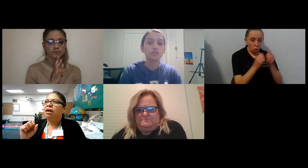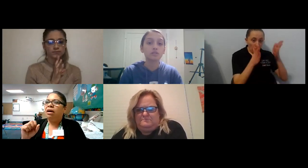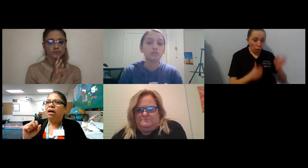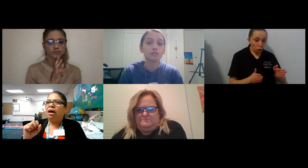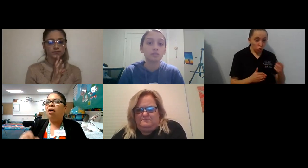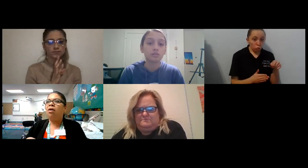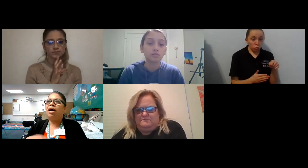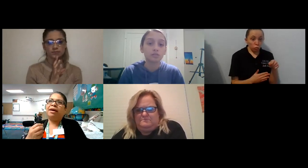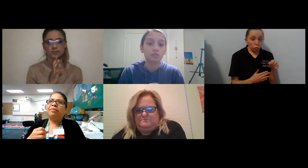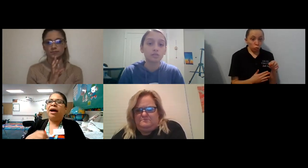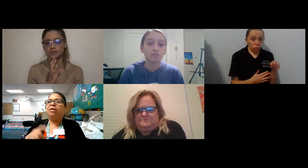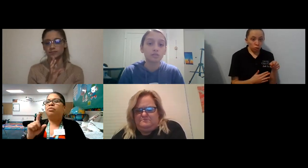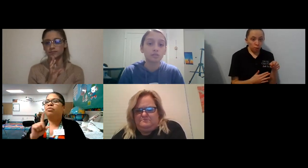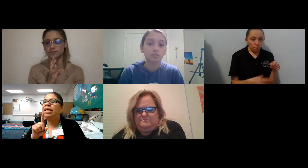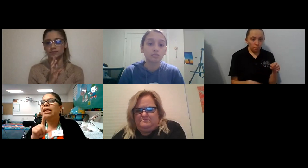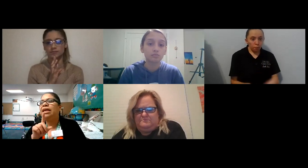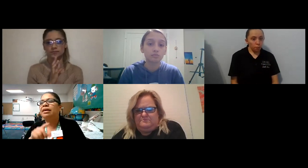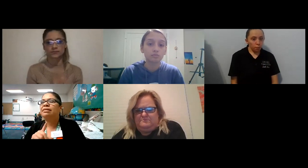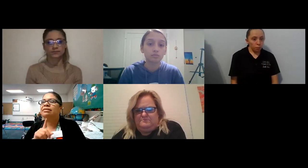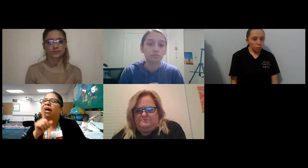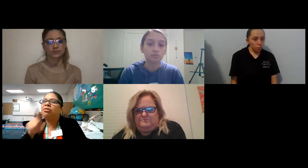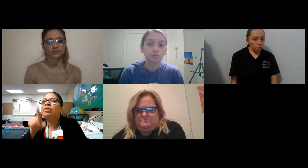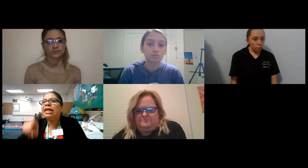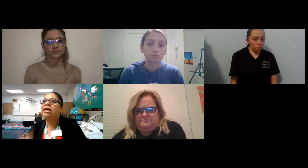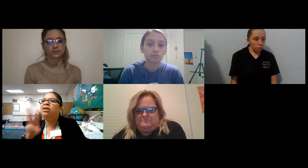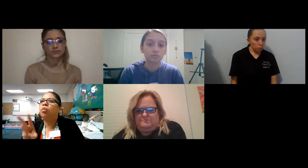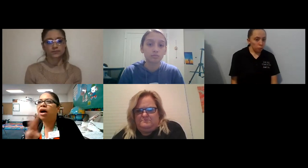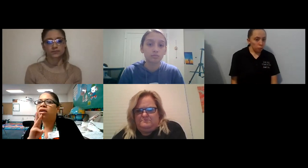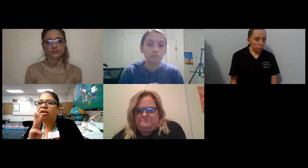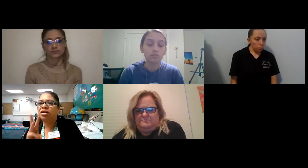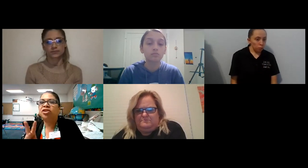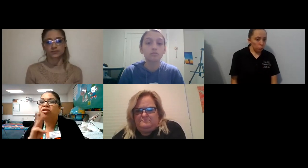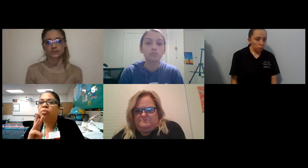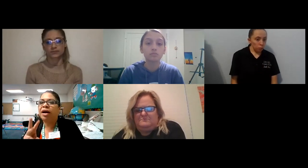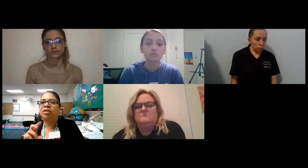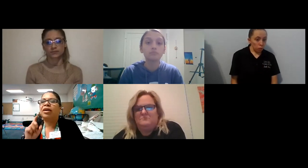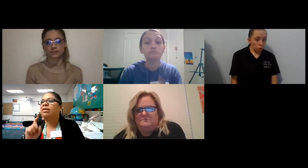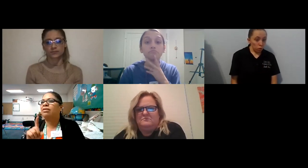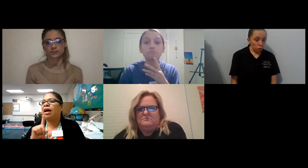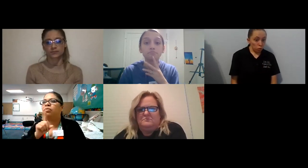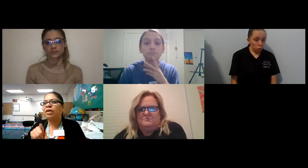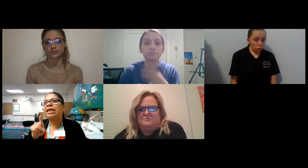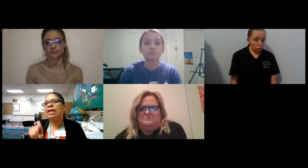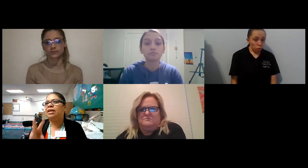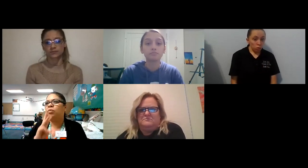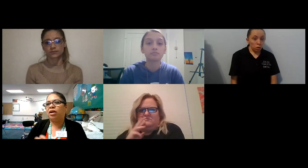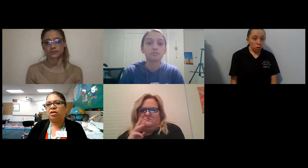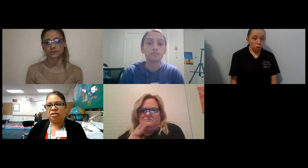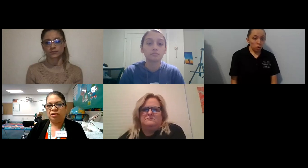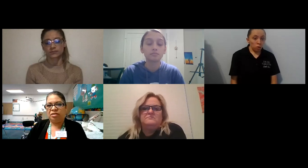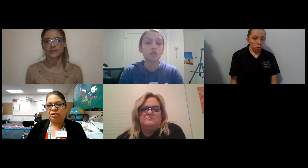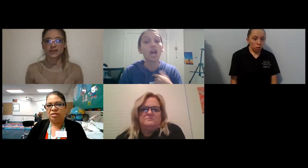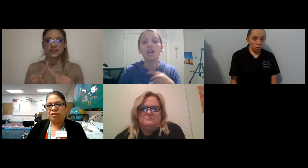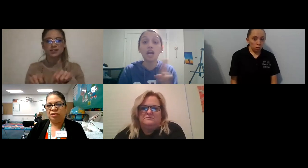conversation. oh, I really need water. Do you do water or I really need